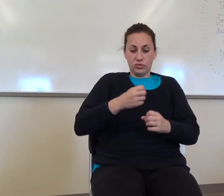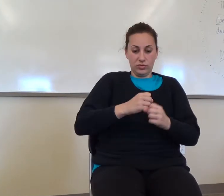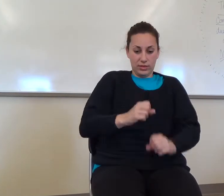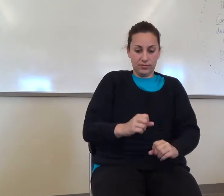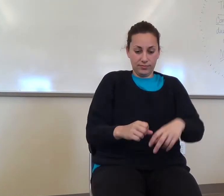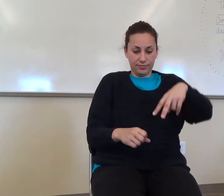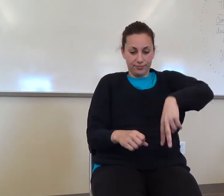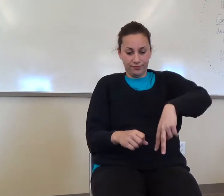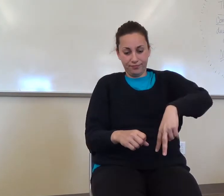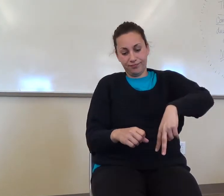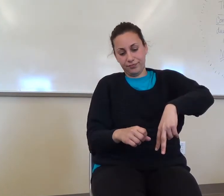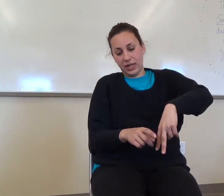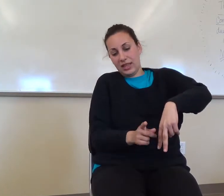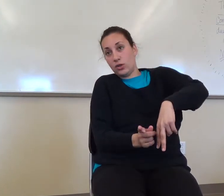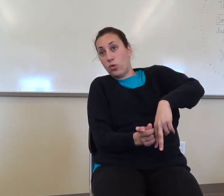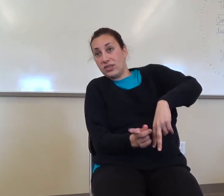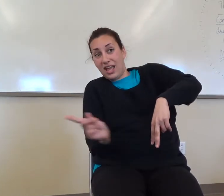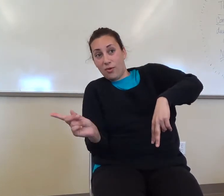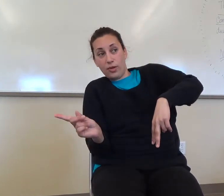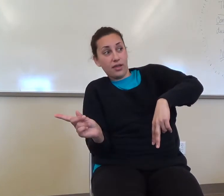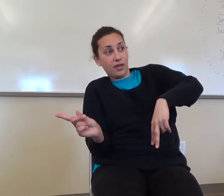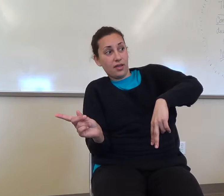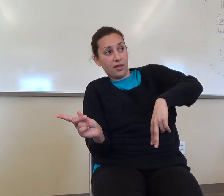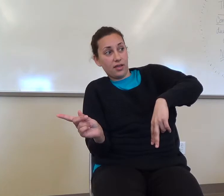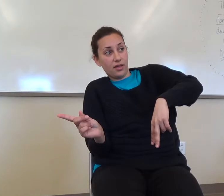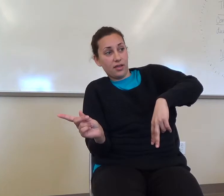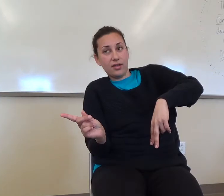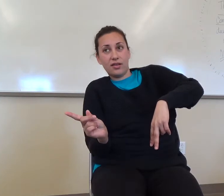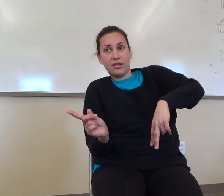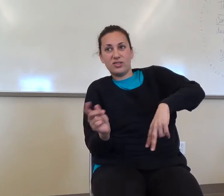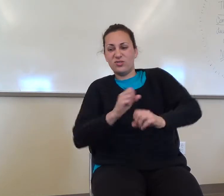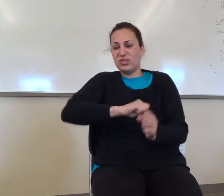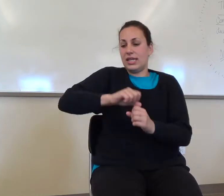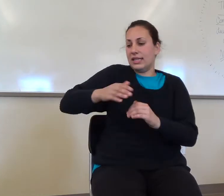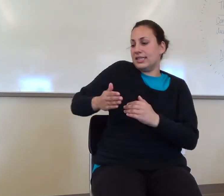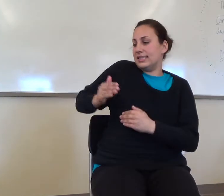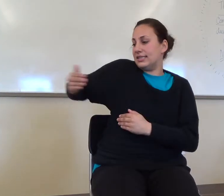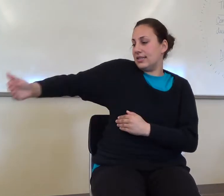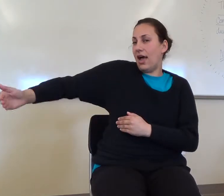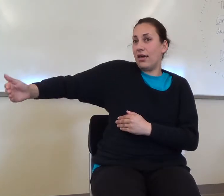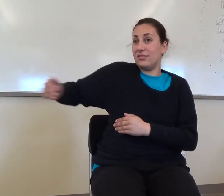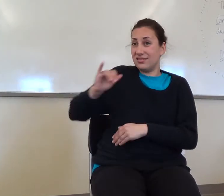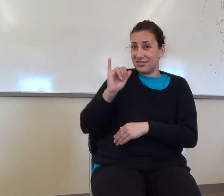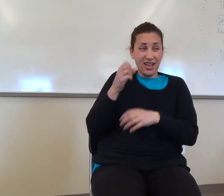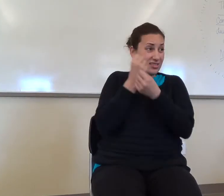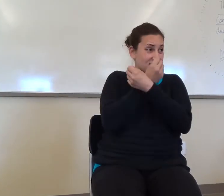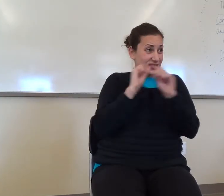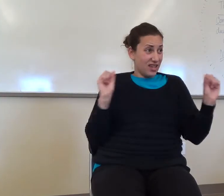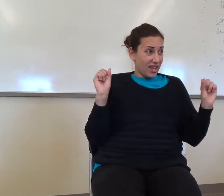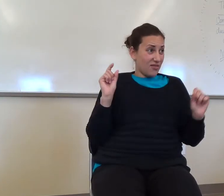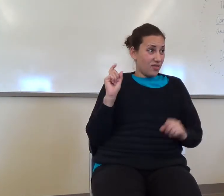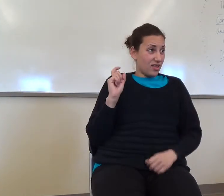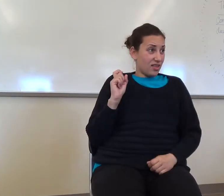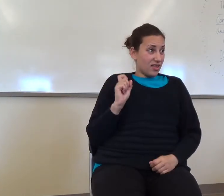right? You begin digging sideways. Is this going to be particularly safe to do?